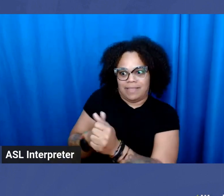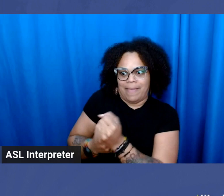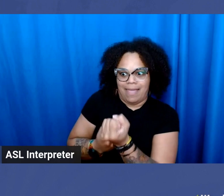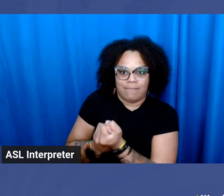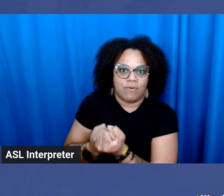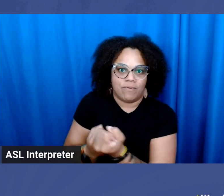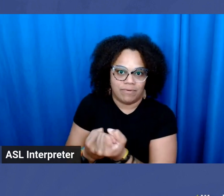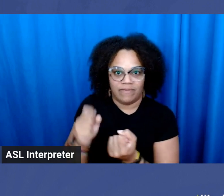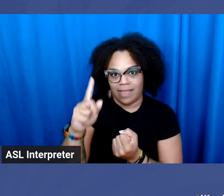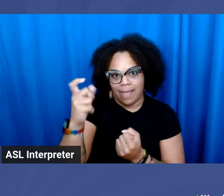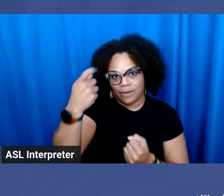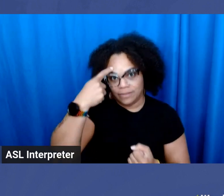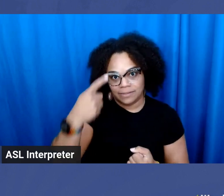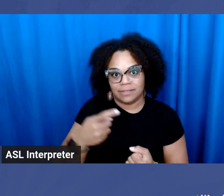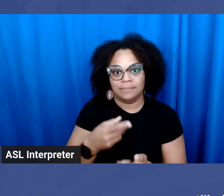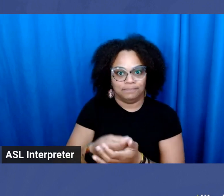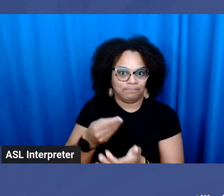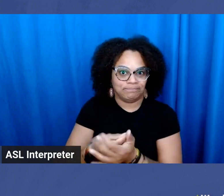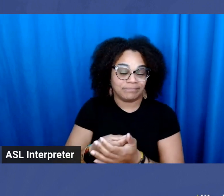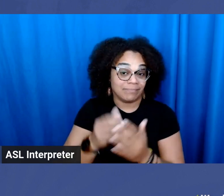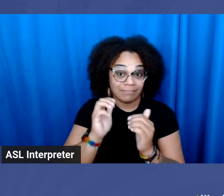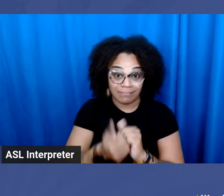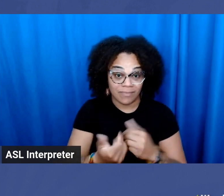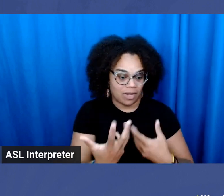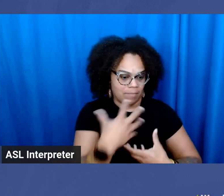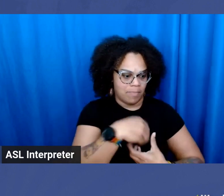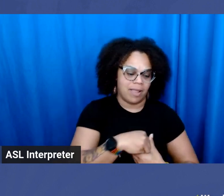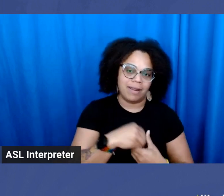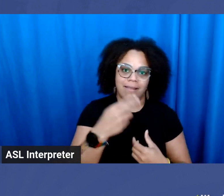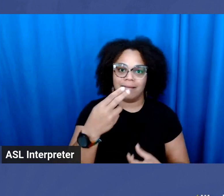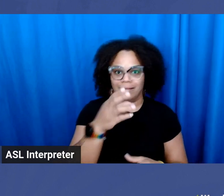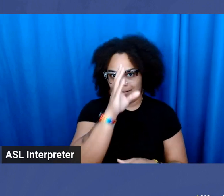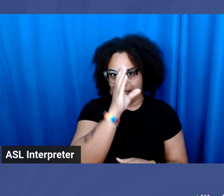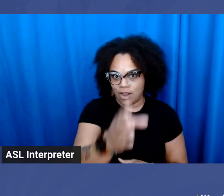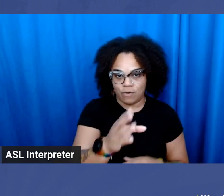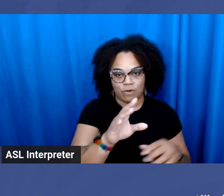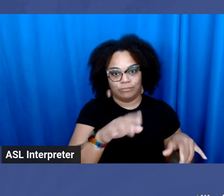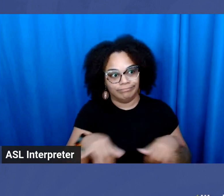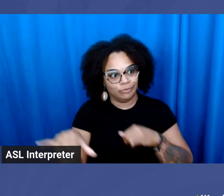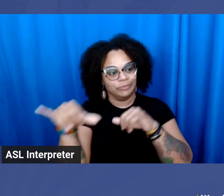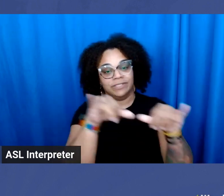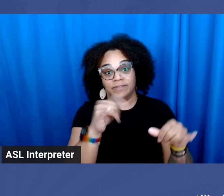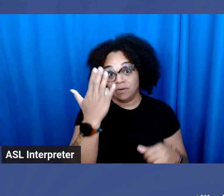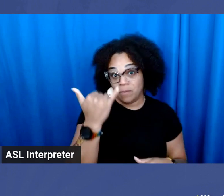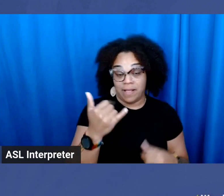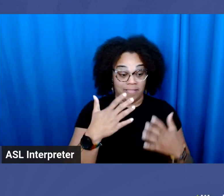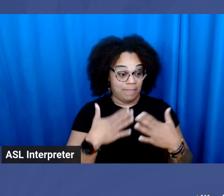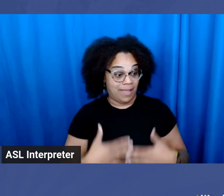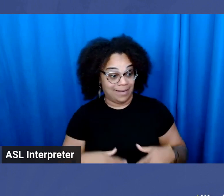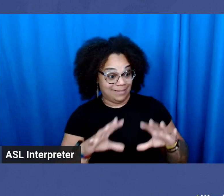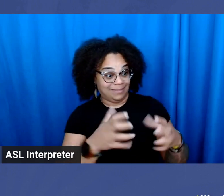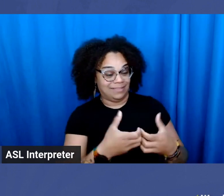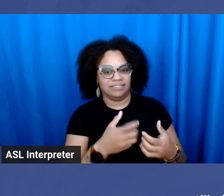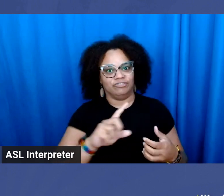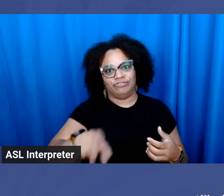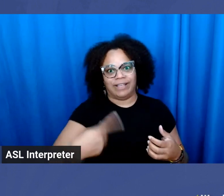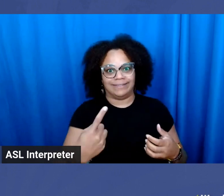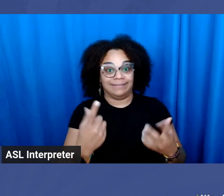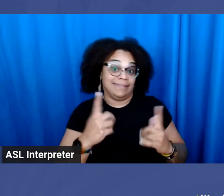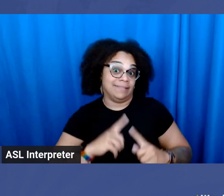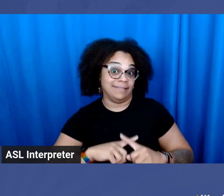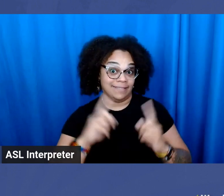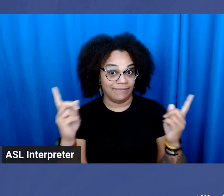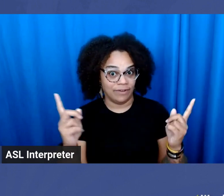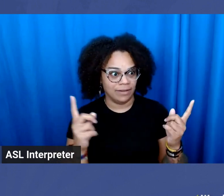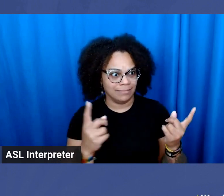by, quote, embodying non-heteronormativity, because racialized bodies, just by virtue of being considered different, already